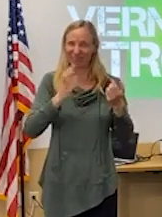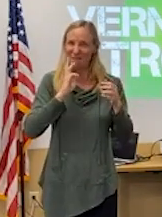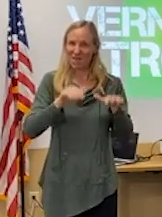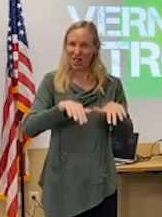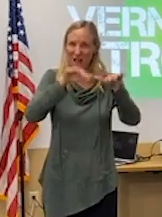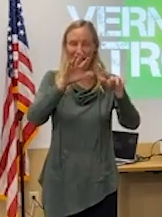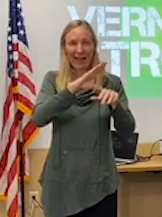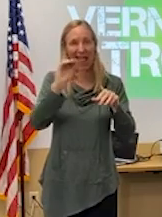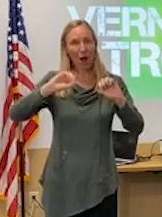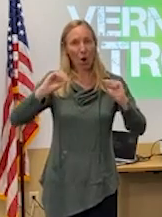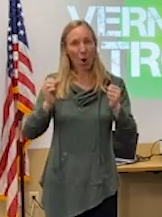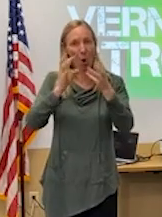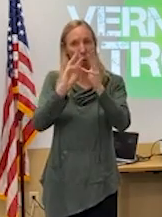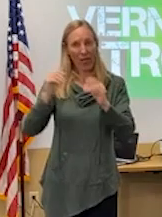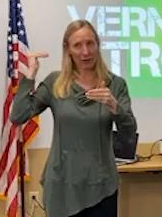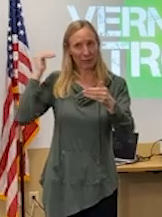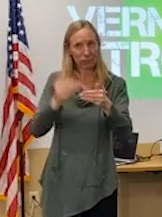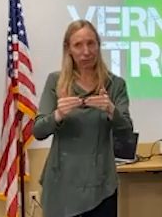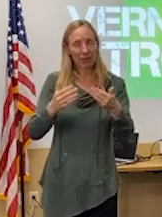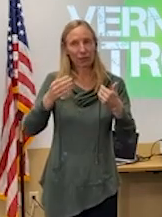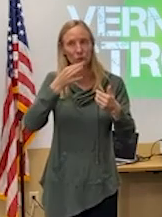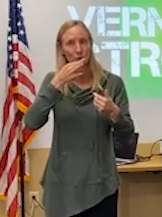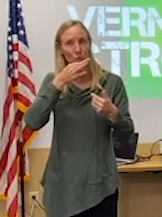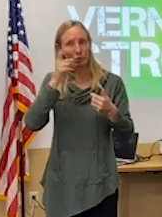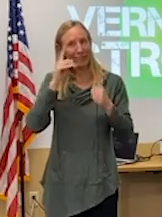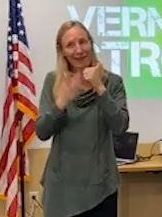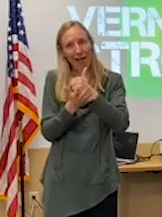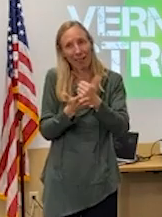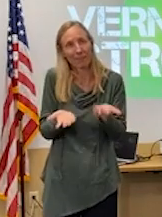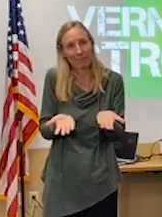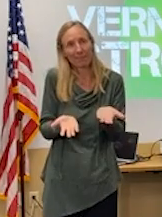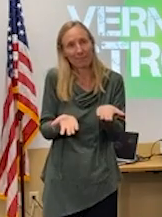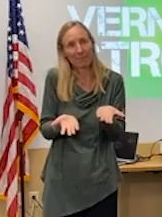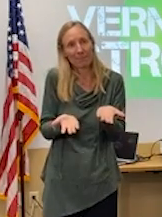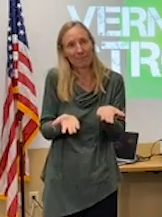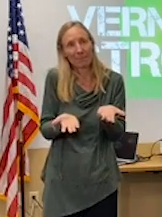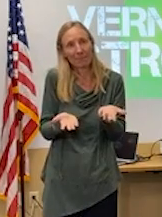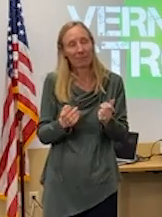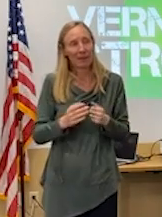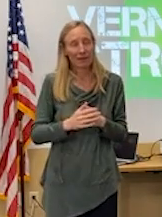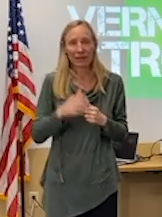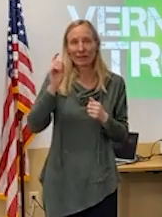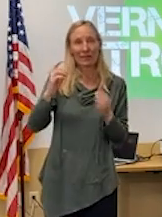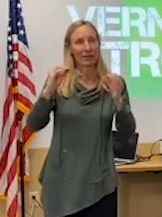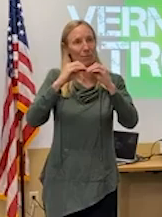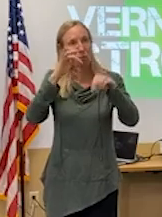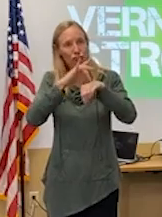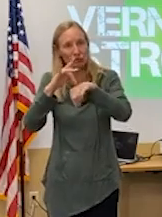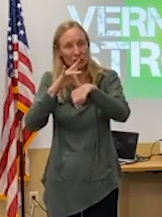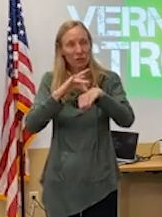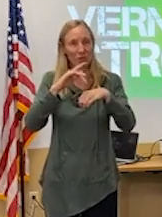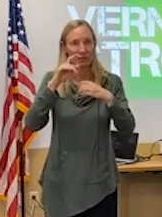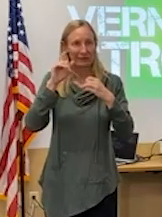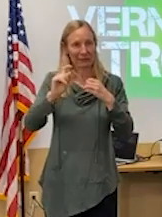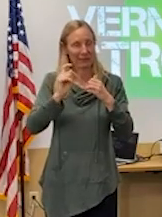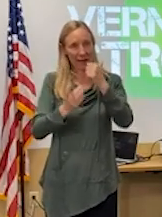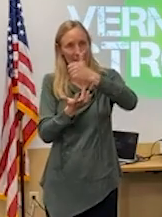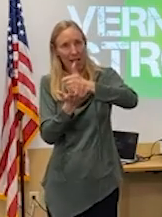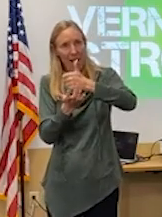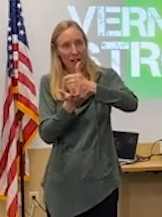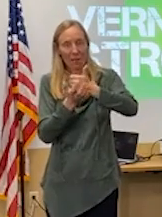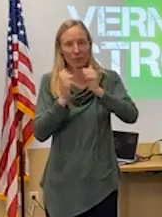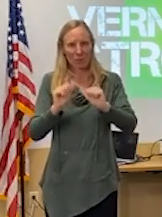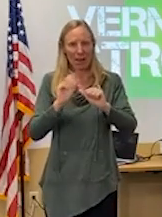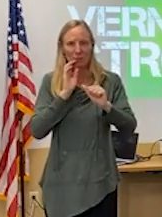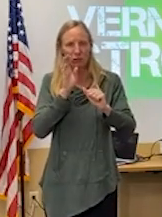is fast approaching, and we need some help. We need more resources in order